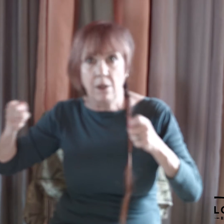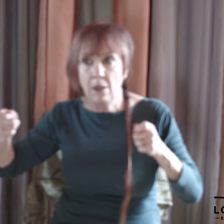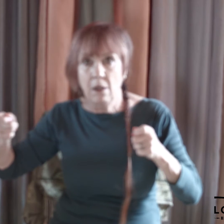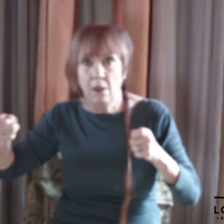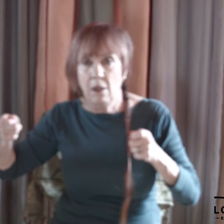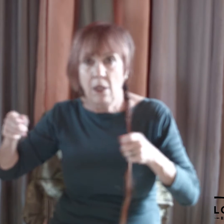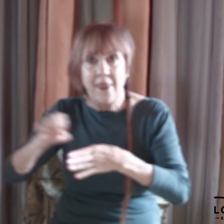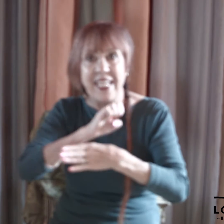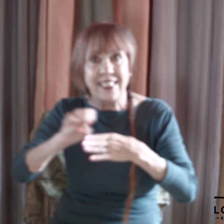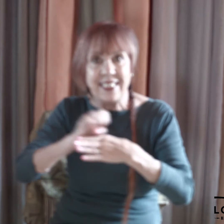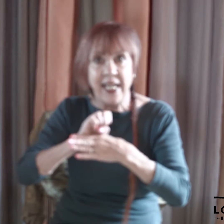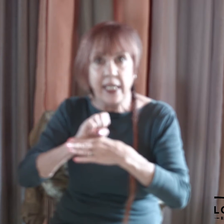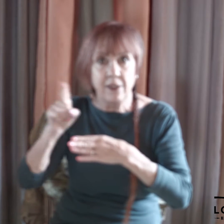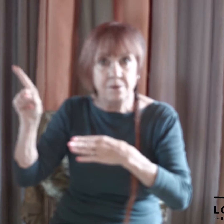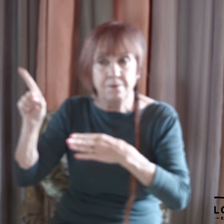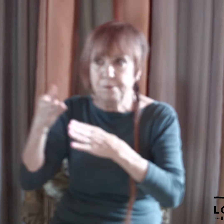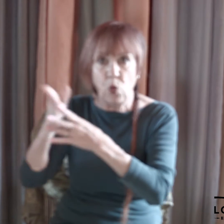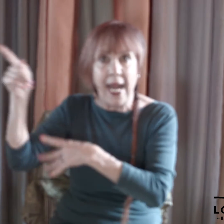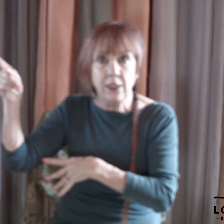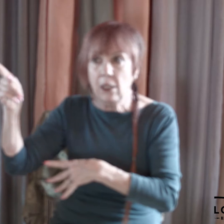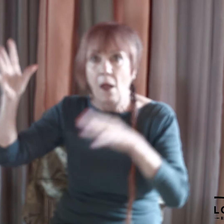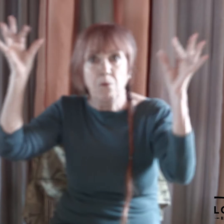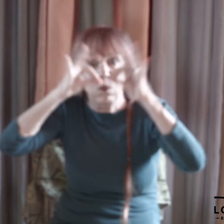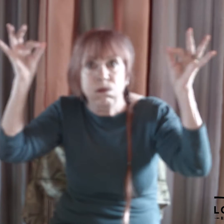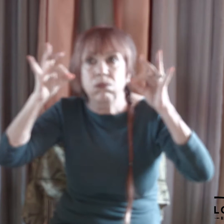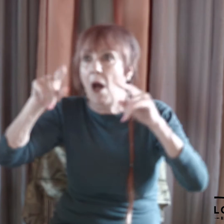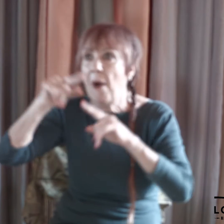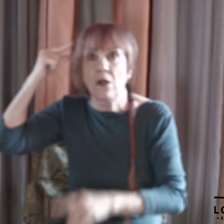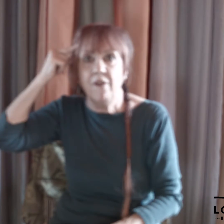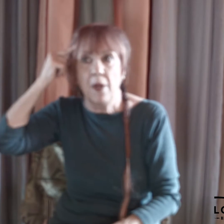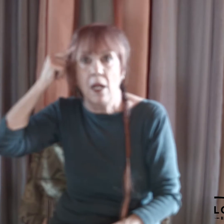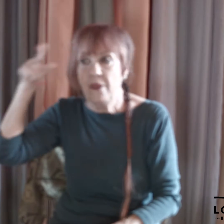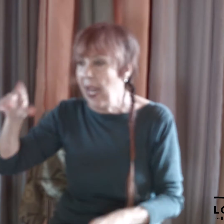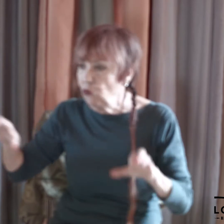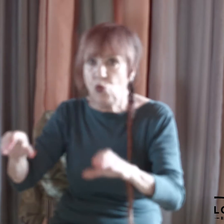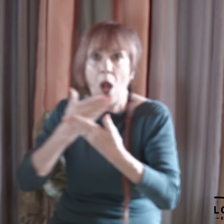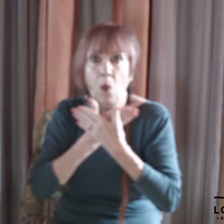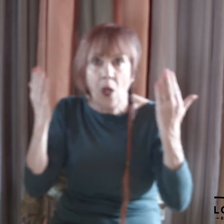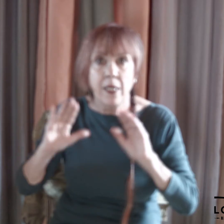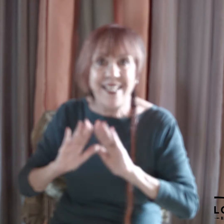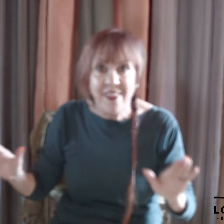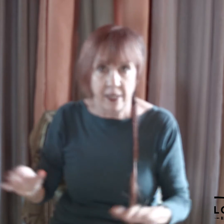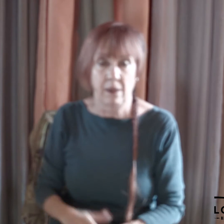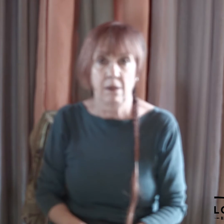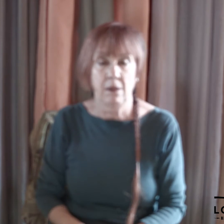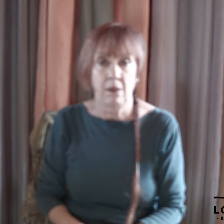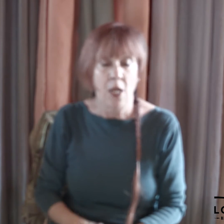The executive branch, who knows nothing about governing and has pretty much not done anything. So the notion